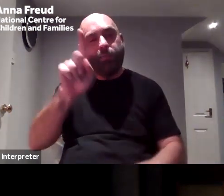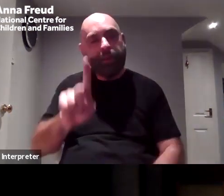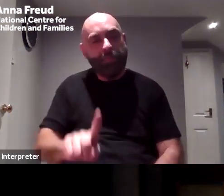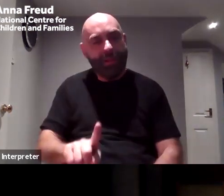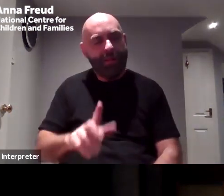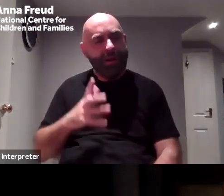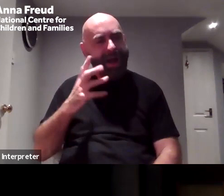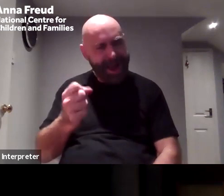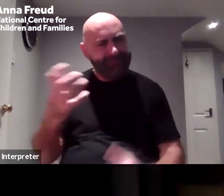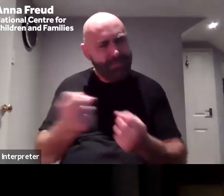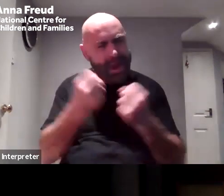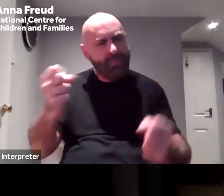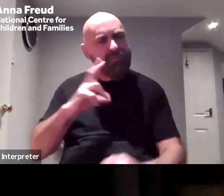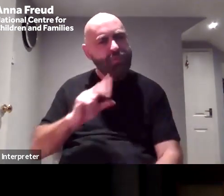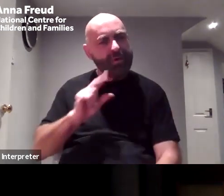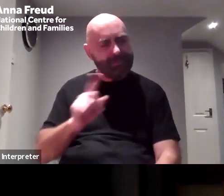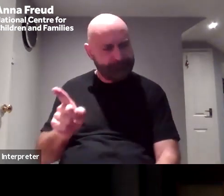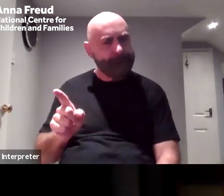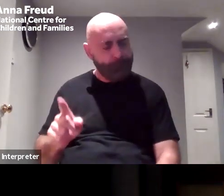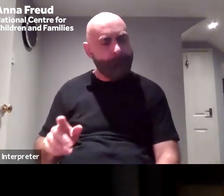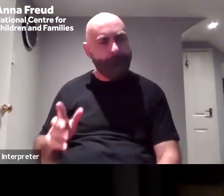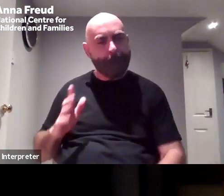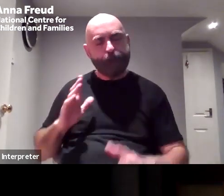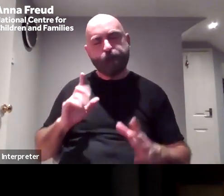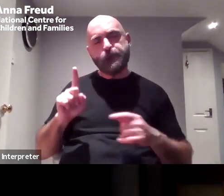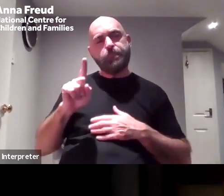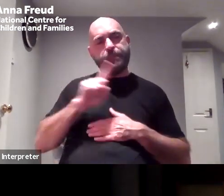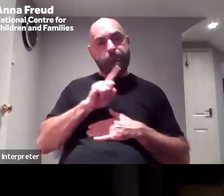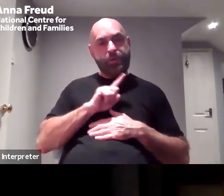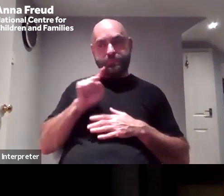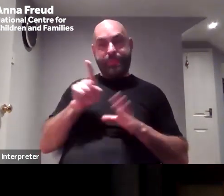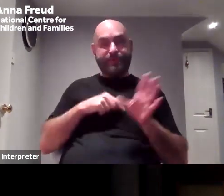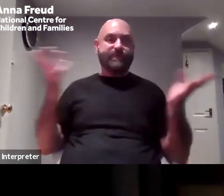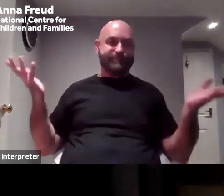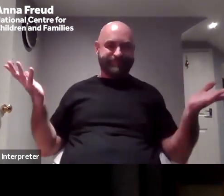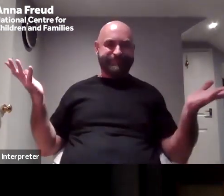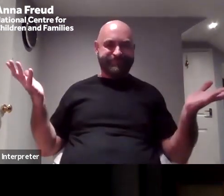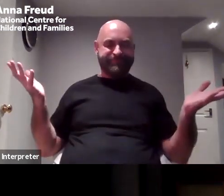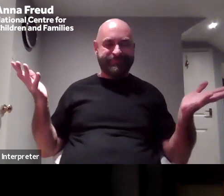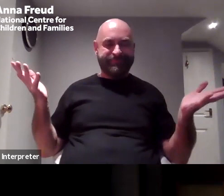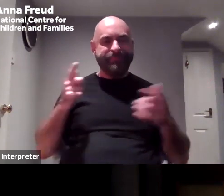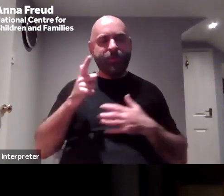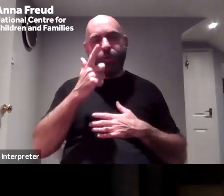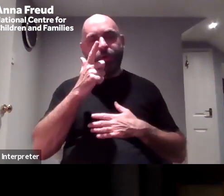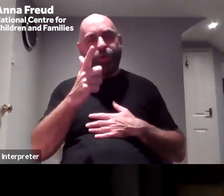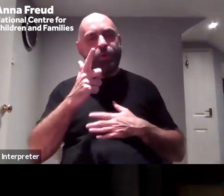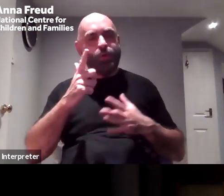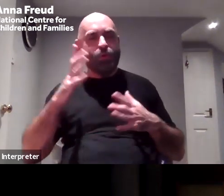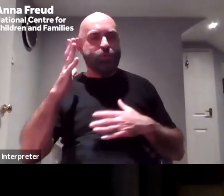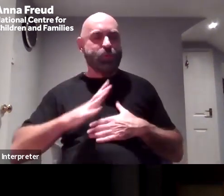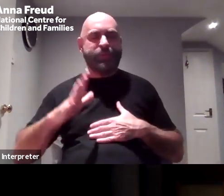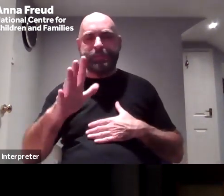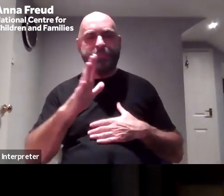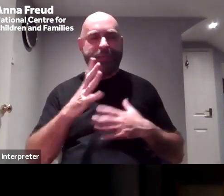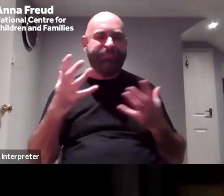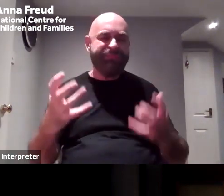have a very powerful voice because they're young people. You've got to be a pretty